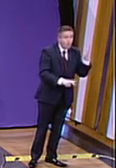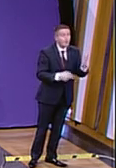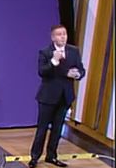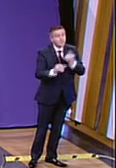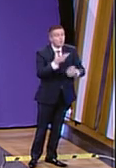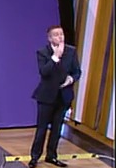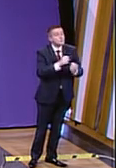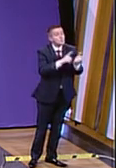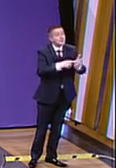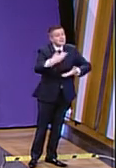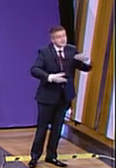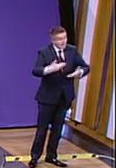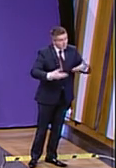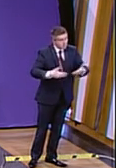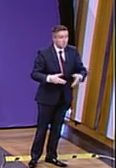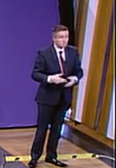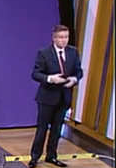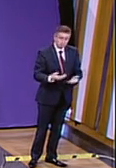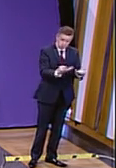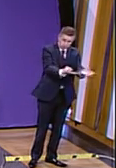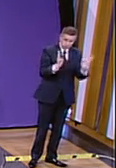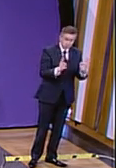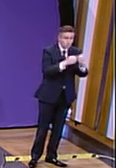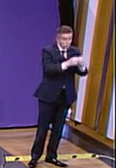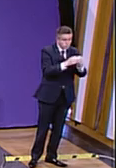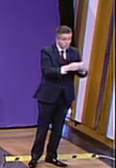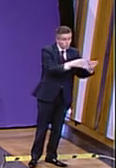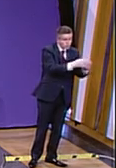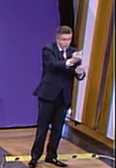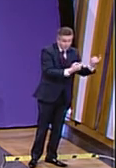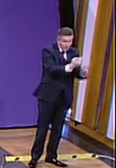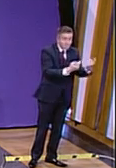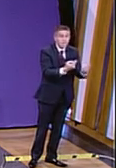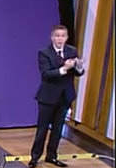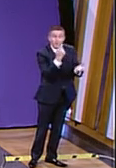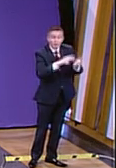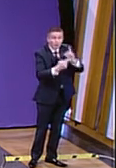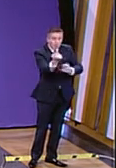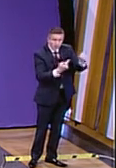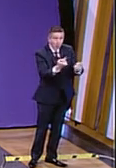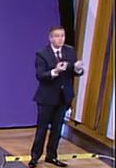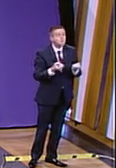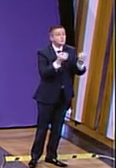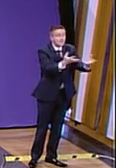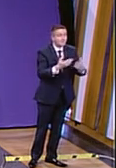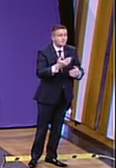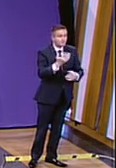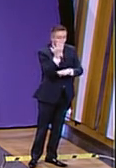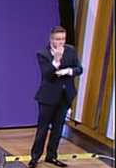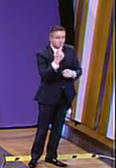this morning we have a number of student groups and organisations around the table, and we have, as we can see, people who will be